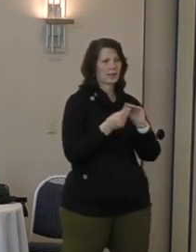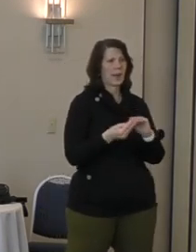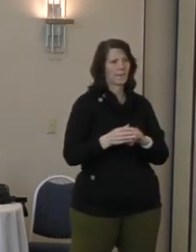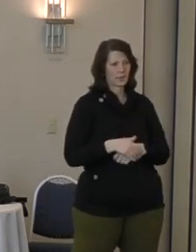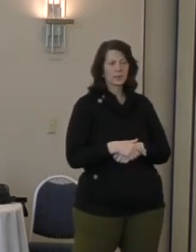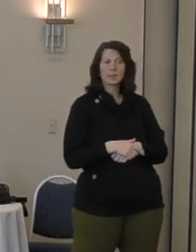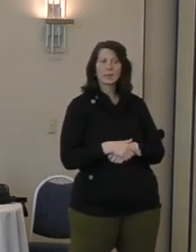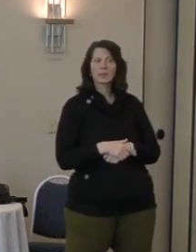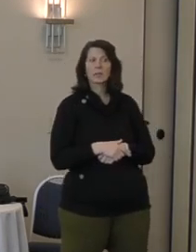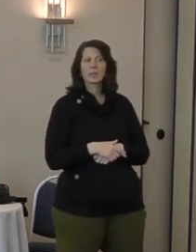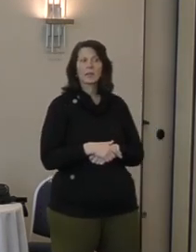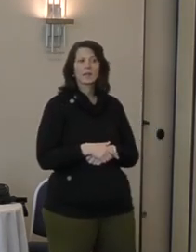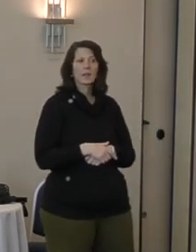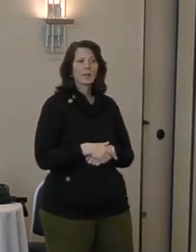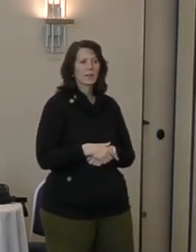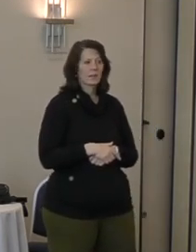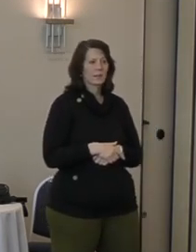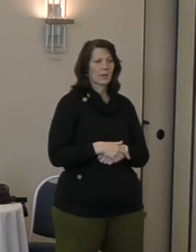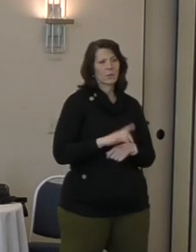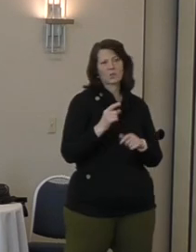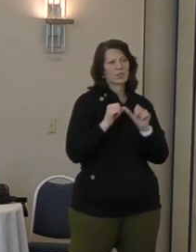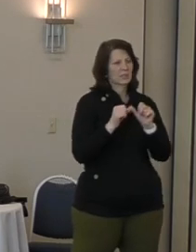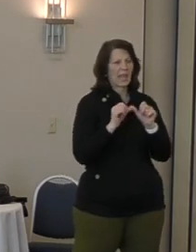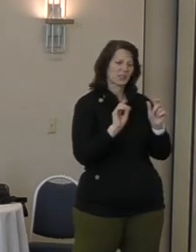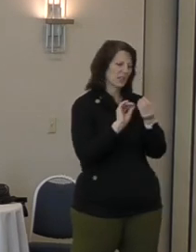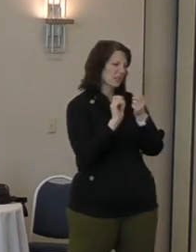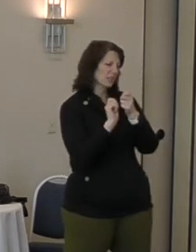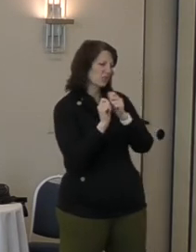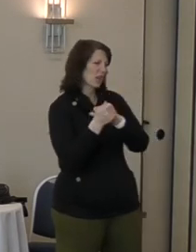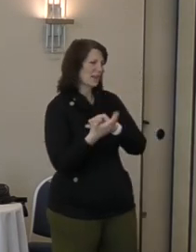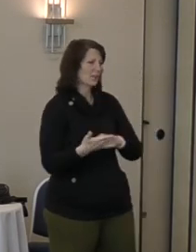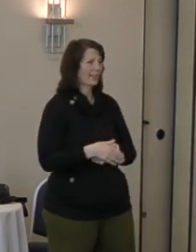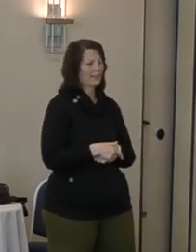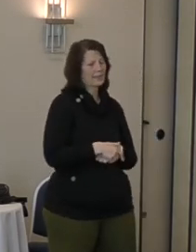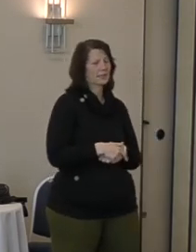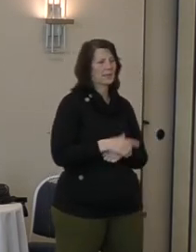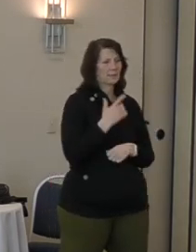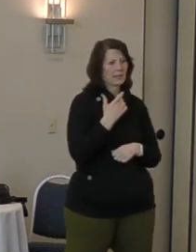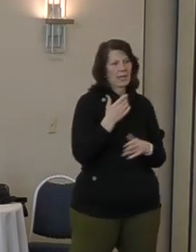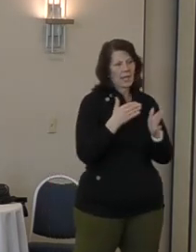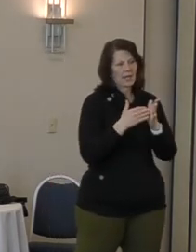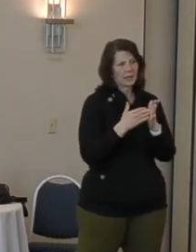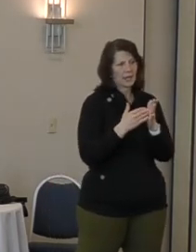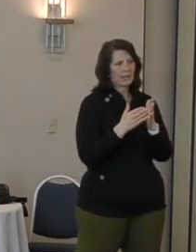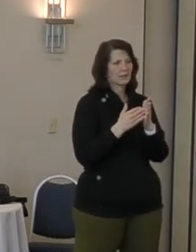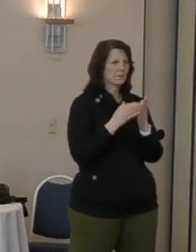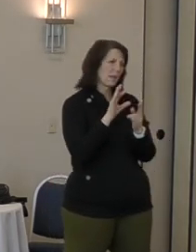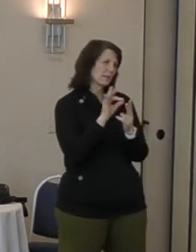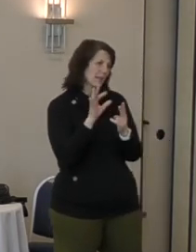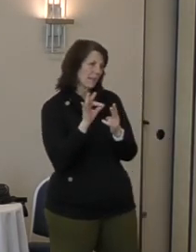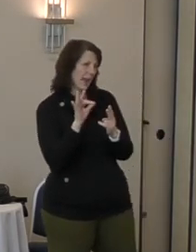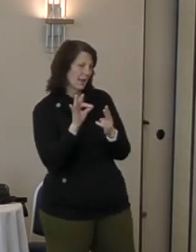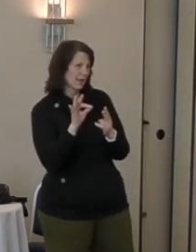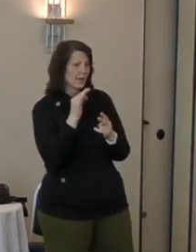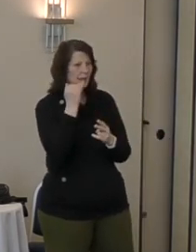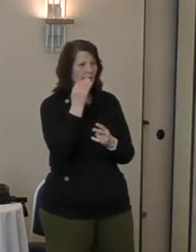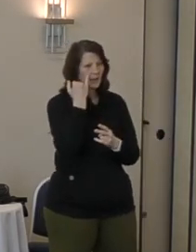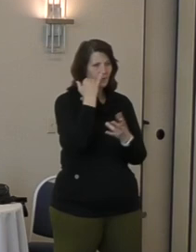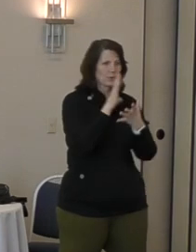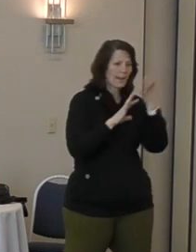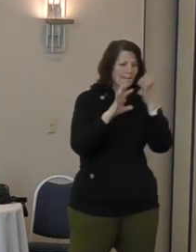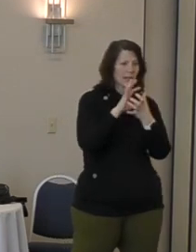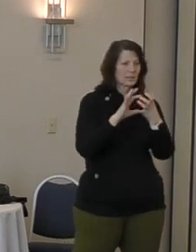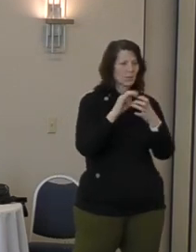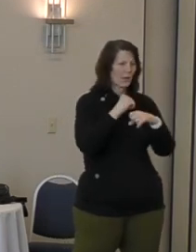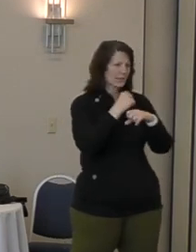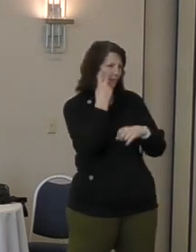that are basically useless. We're just constantly changing wings. Because, again, A, it's the options, but B, if you keep mixing up what